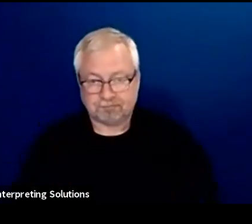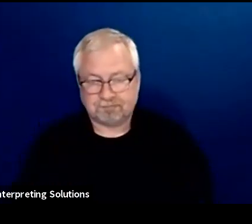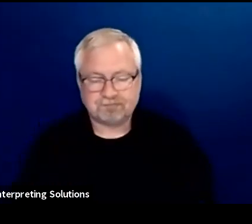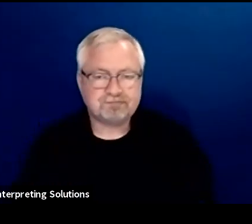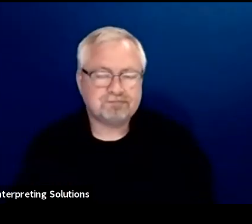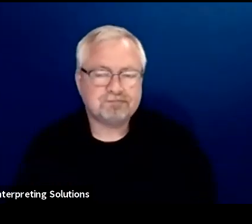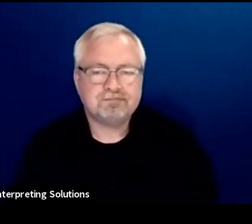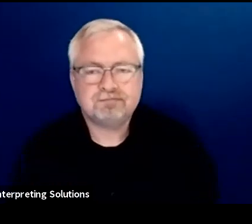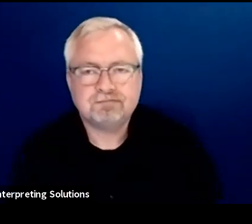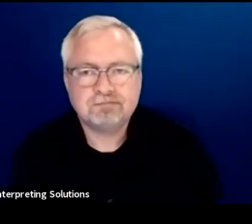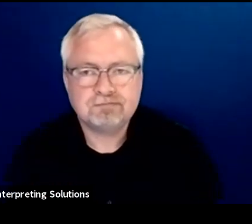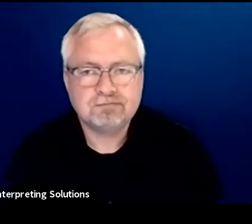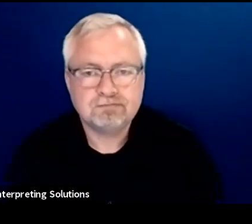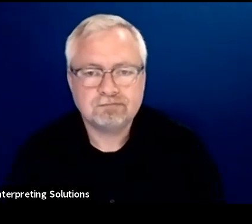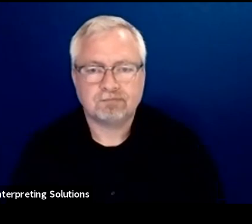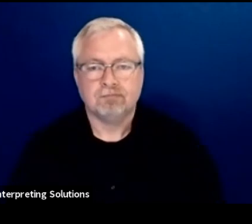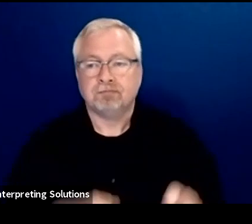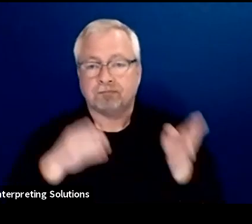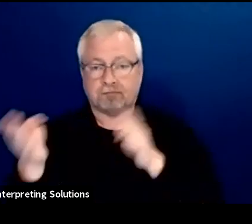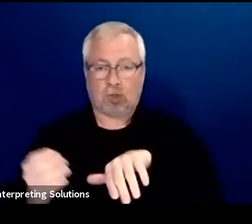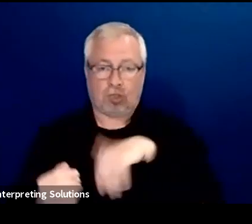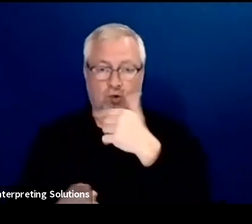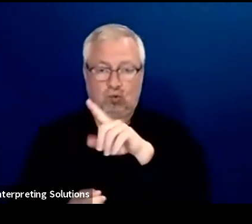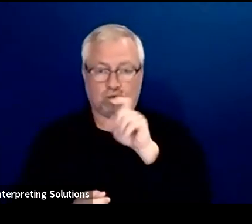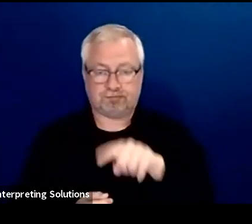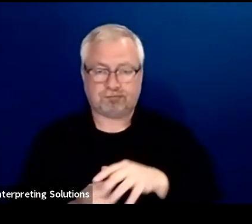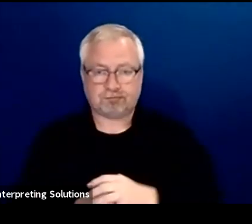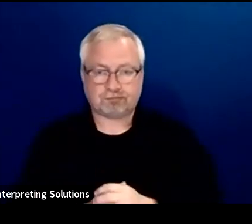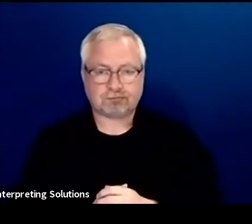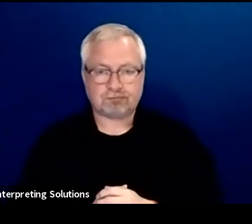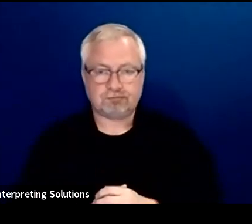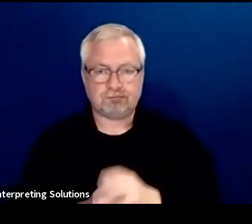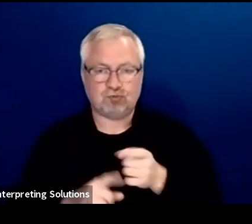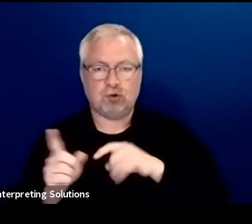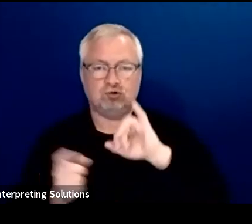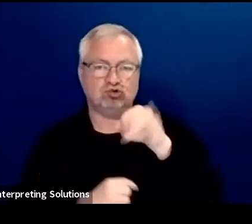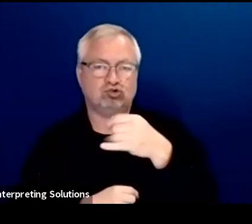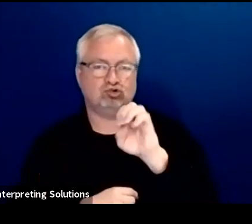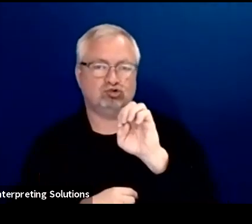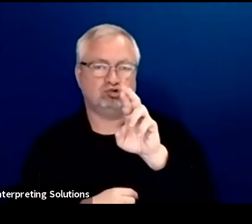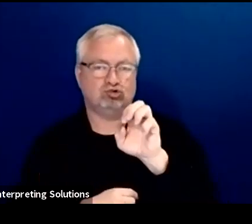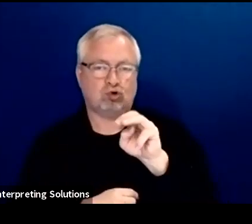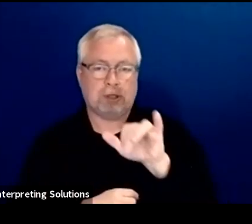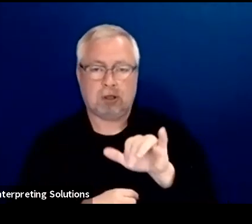Next question comes from the line of Jeremy Olson from the Star Tribune. Your line is open.